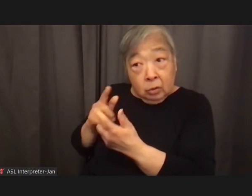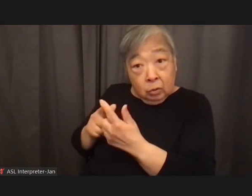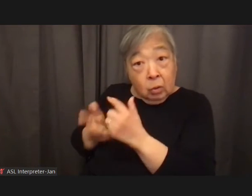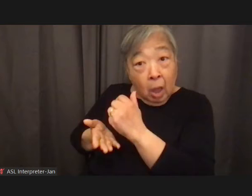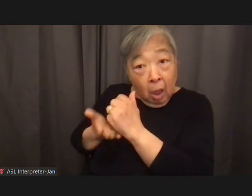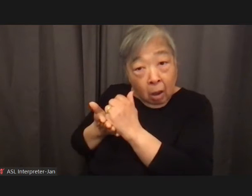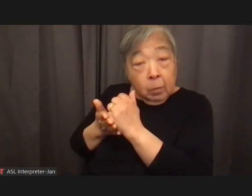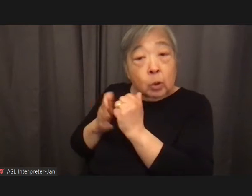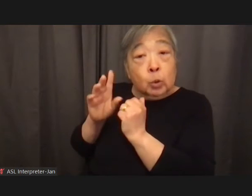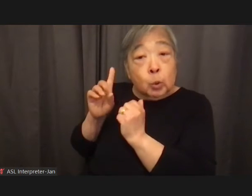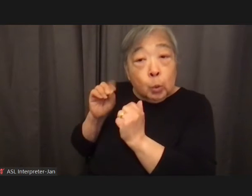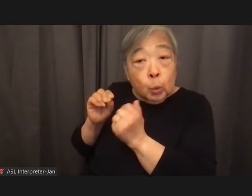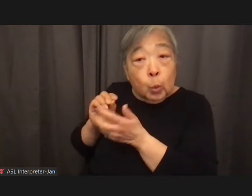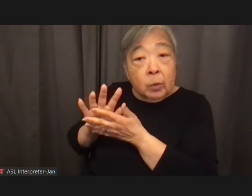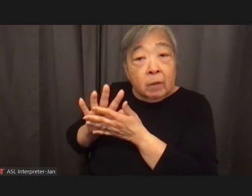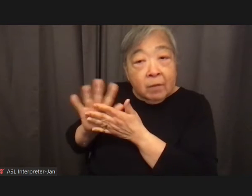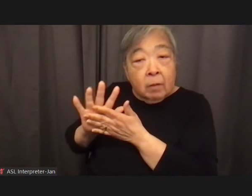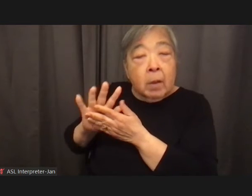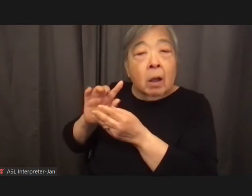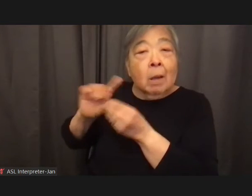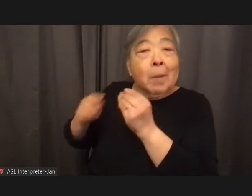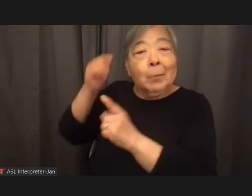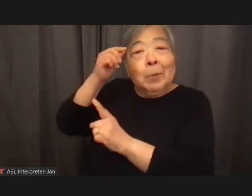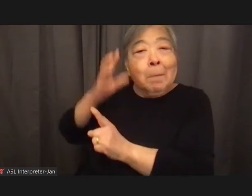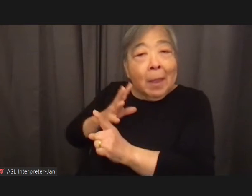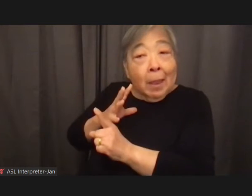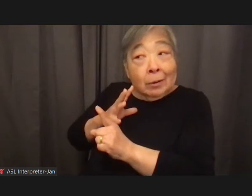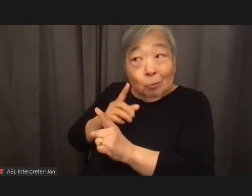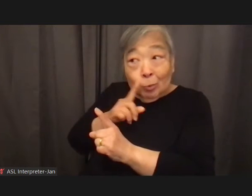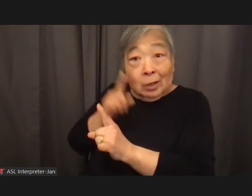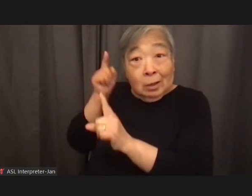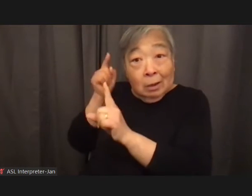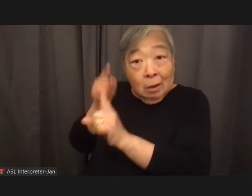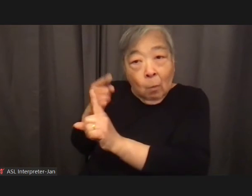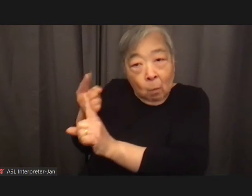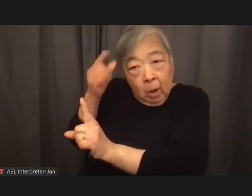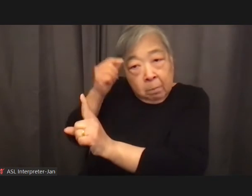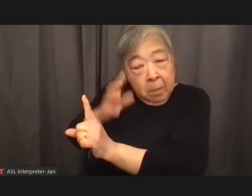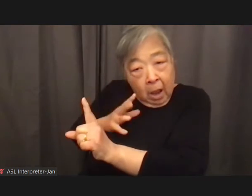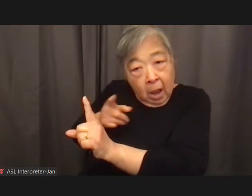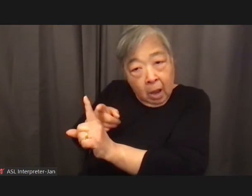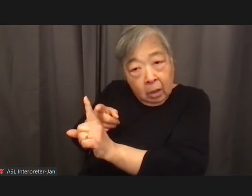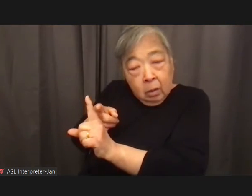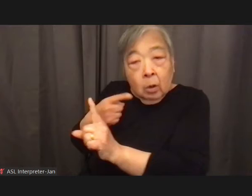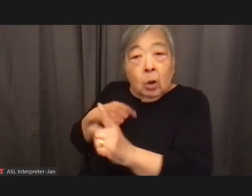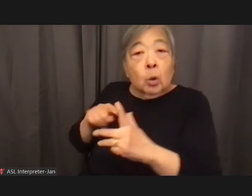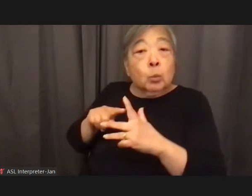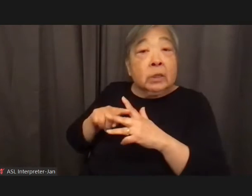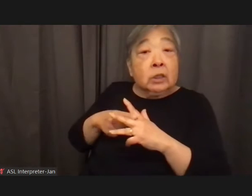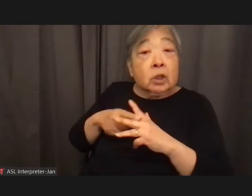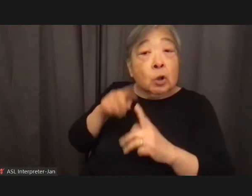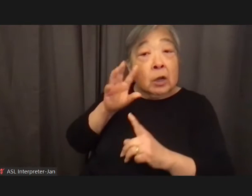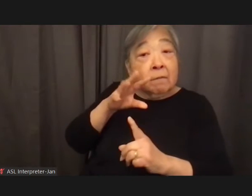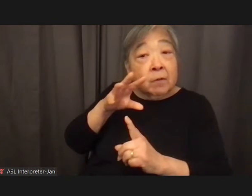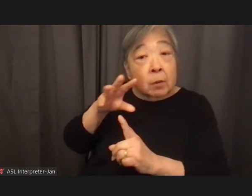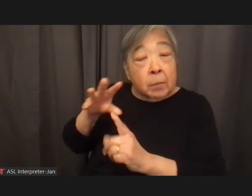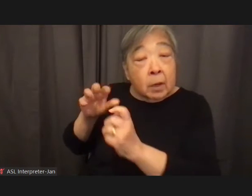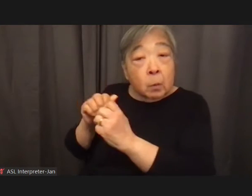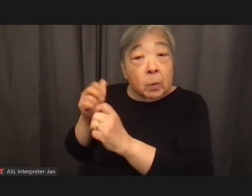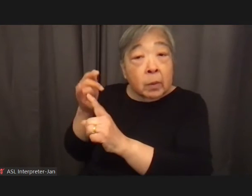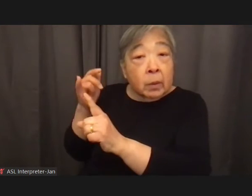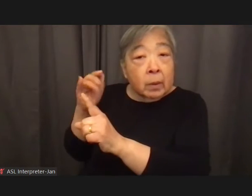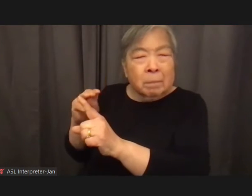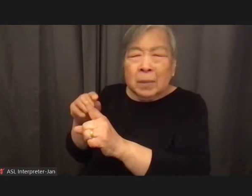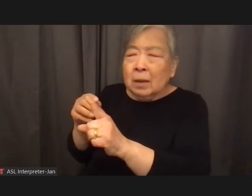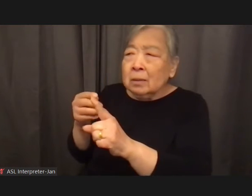but about the men, particularly one man. And when we began to do the film with him, he was like a cardboard.